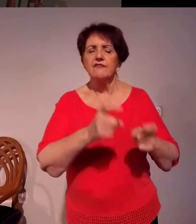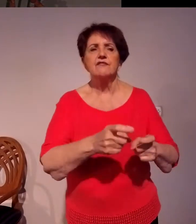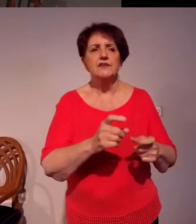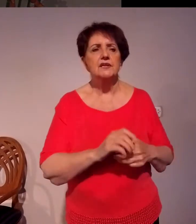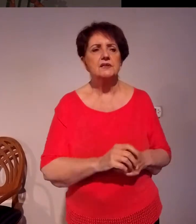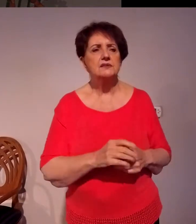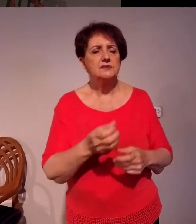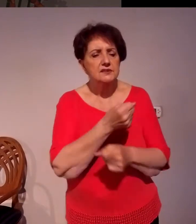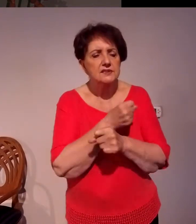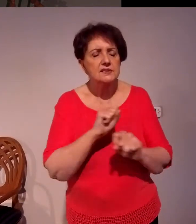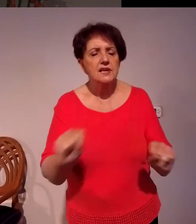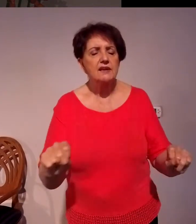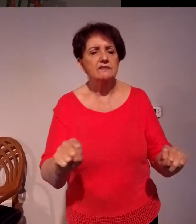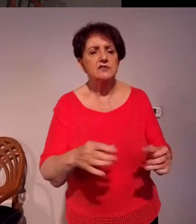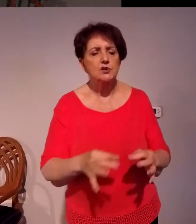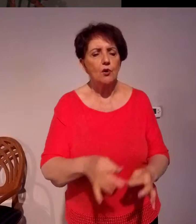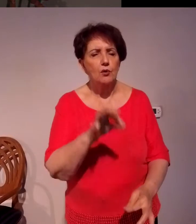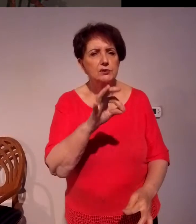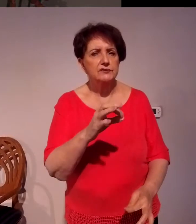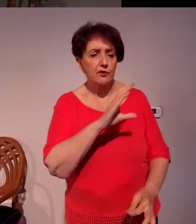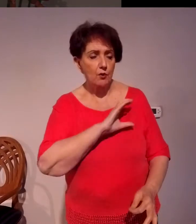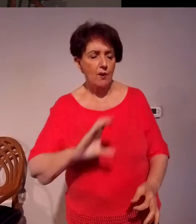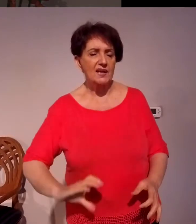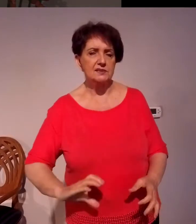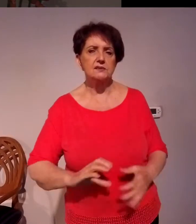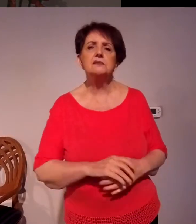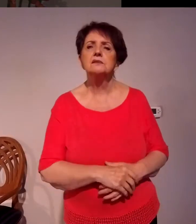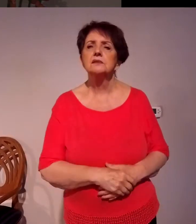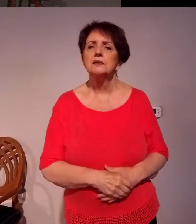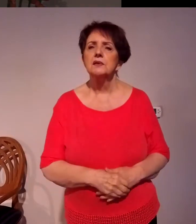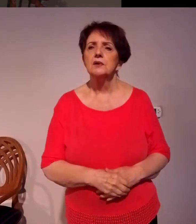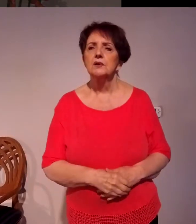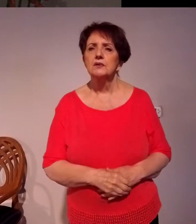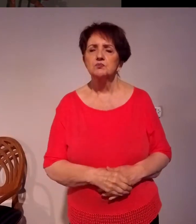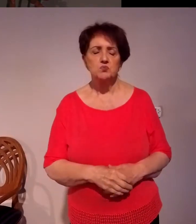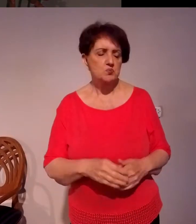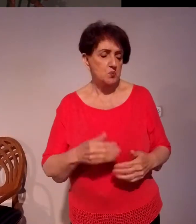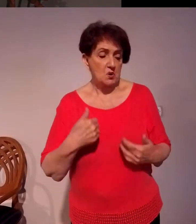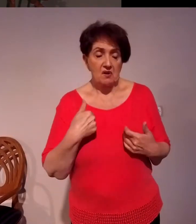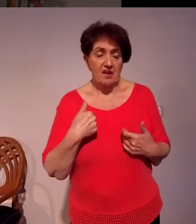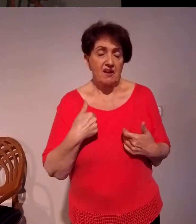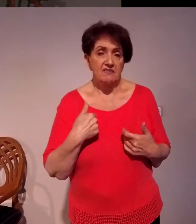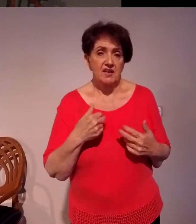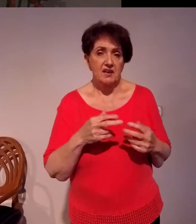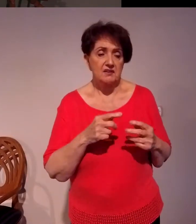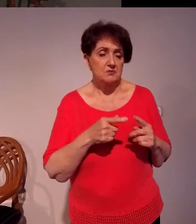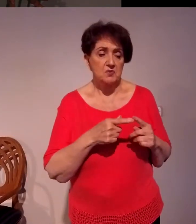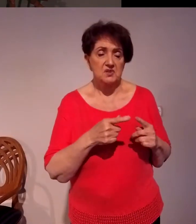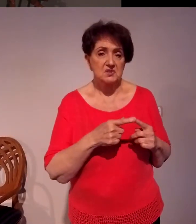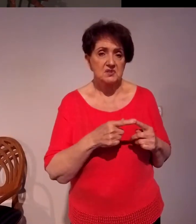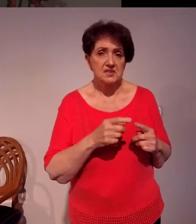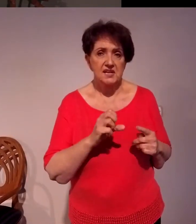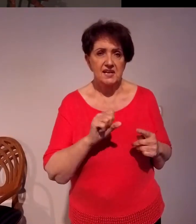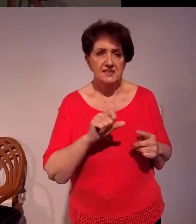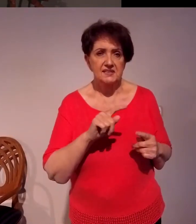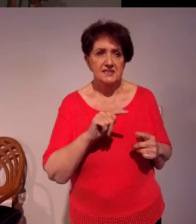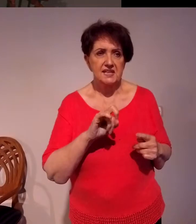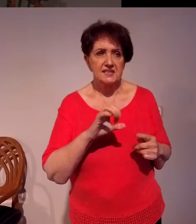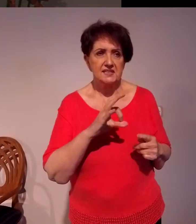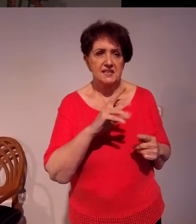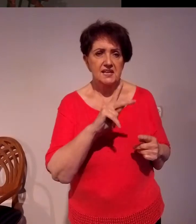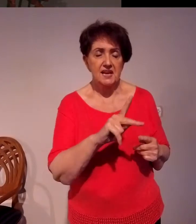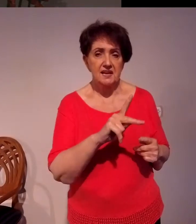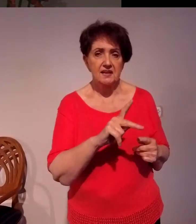save souls for Christ. We have neither a stick to create